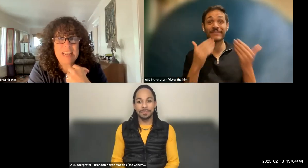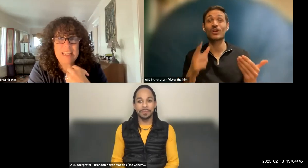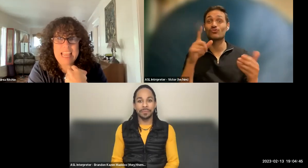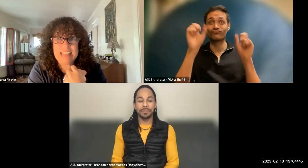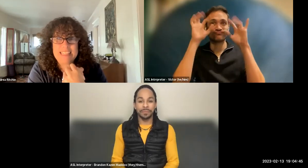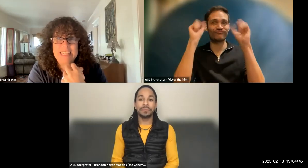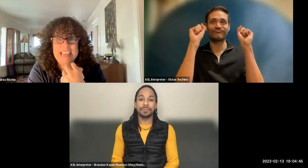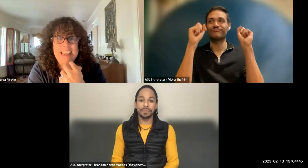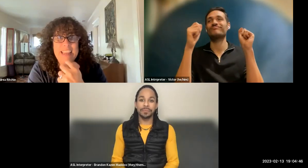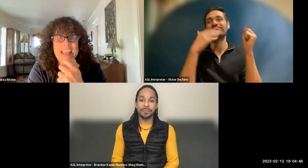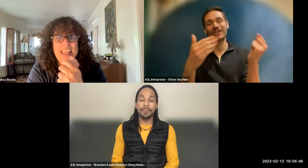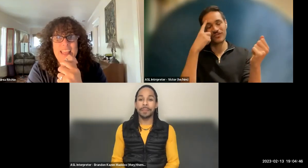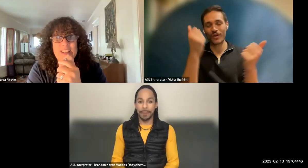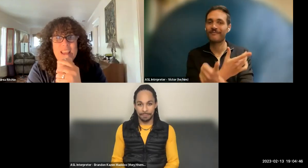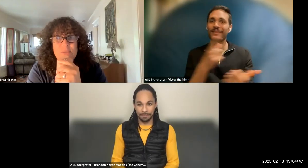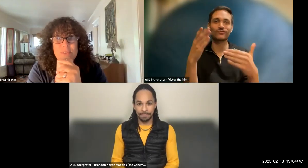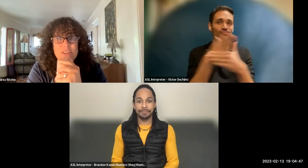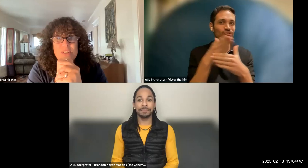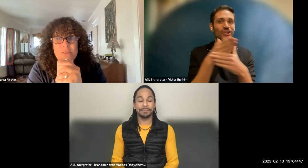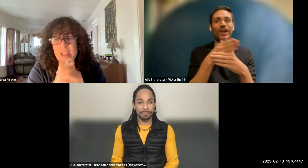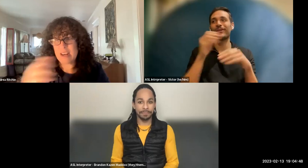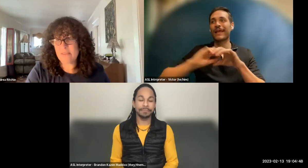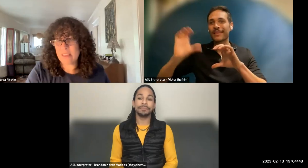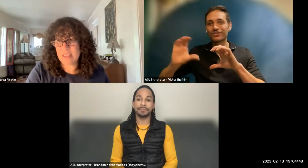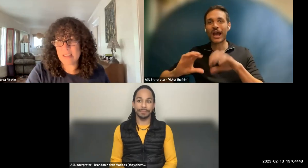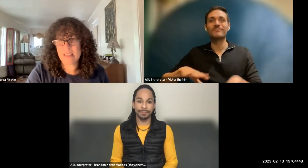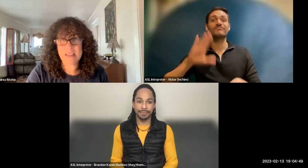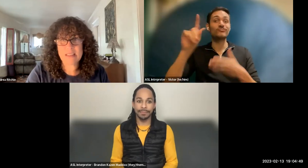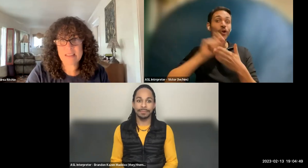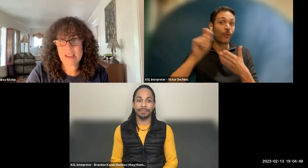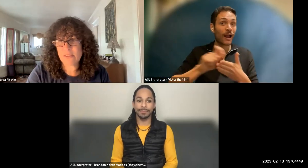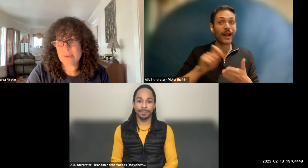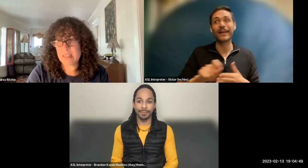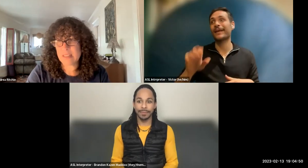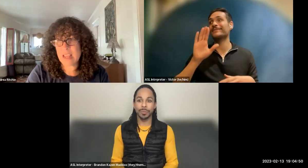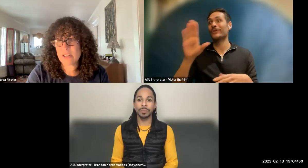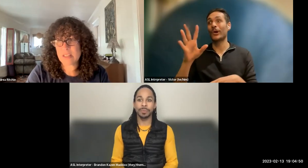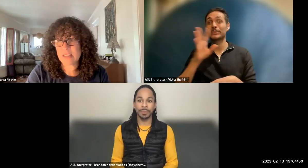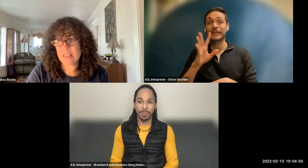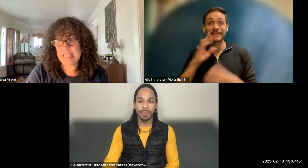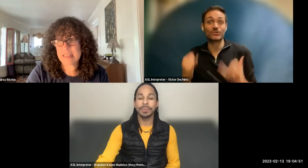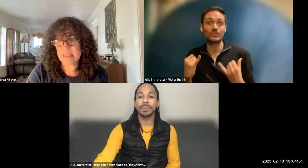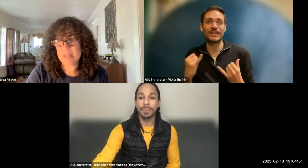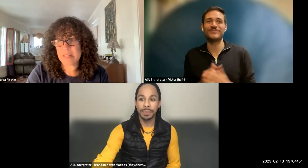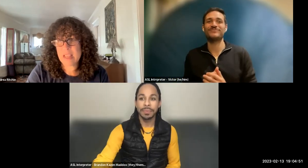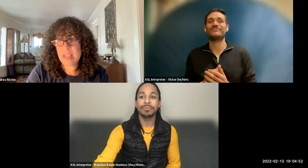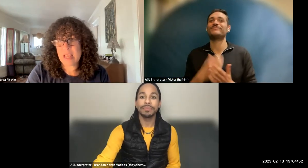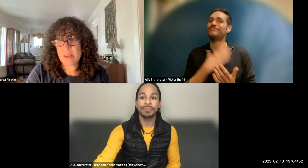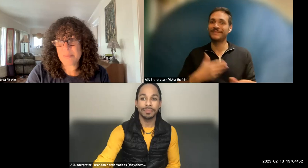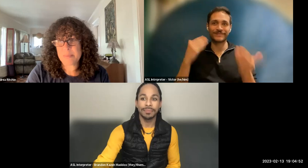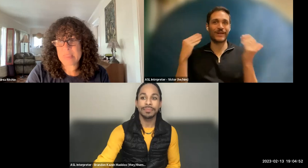your writing, and today. And everyone just go get everything Leah's ever written, not just the latest,